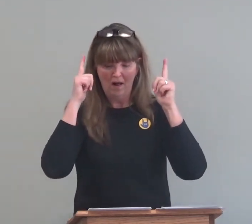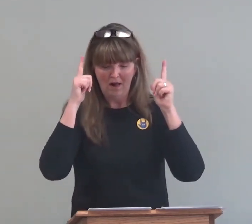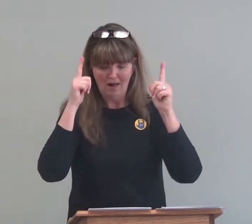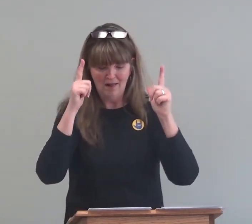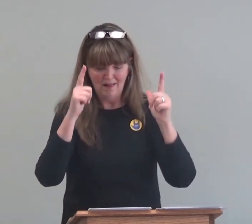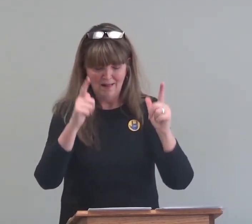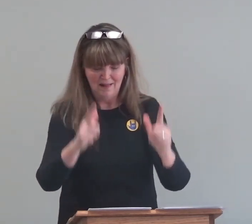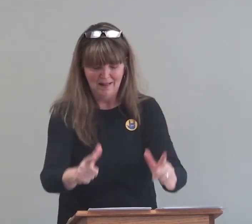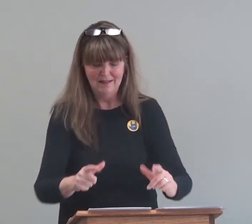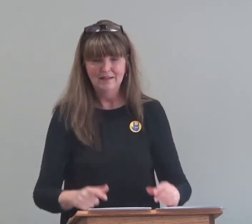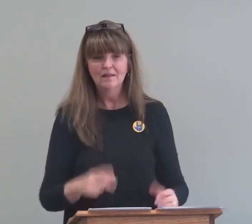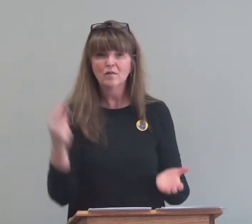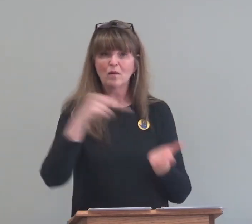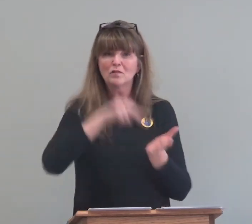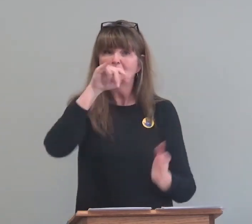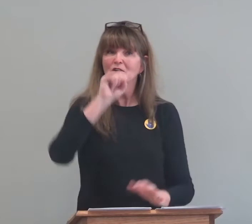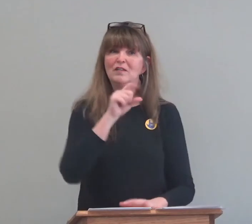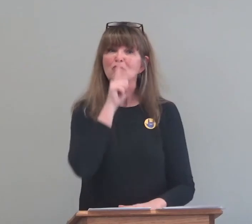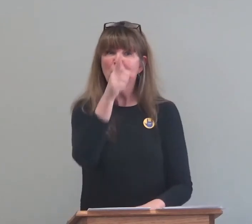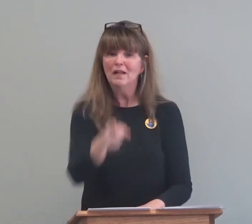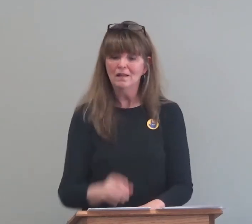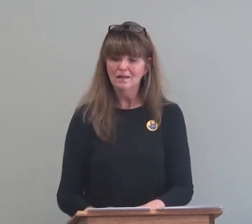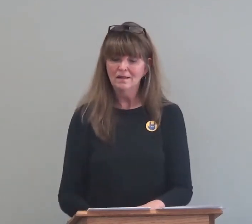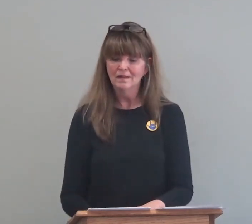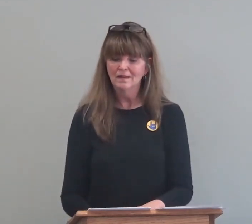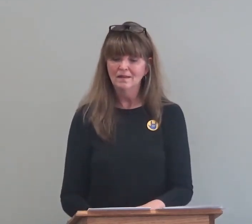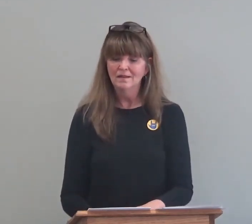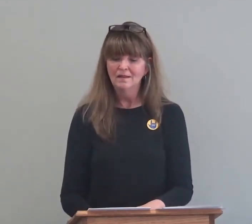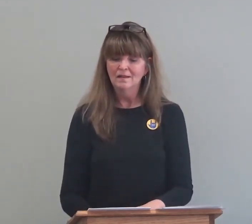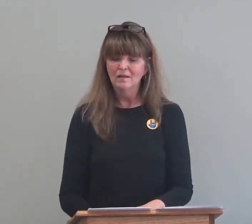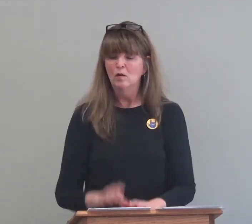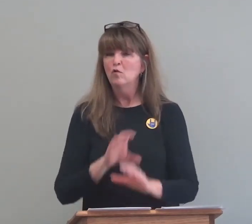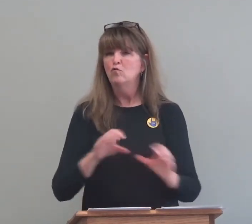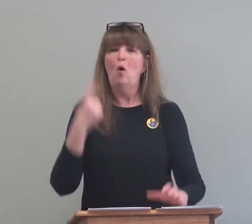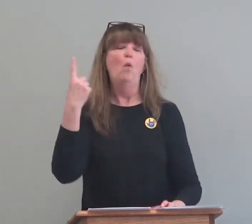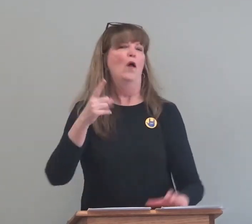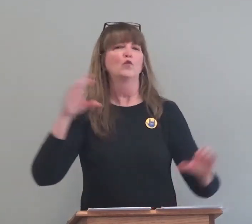of all. The resurrection's real.